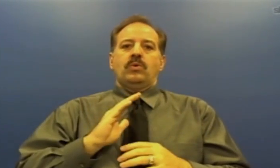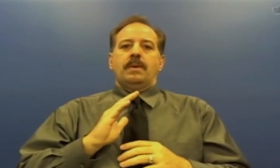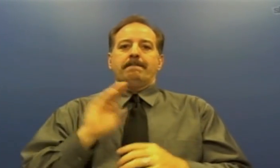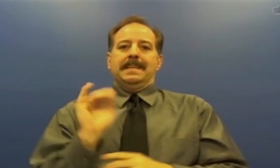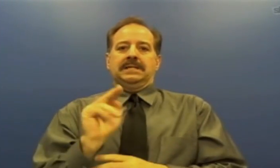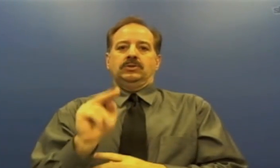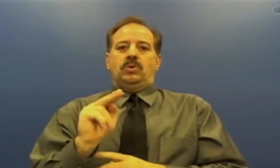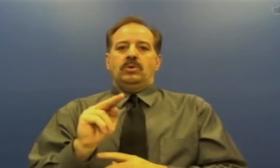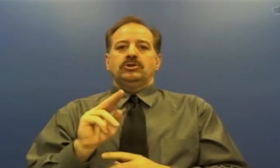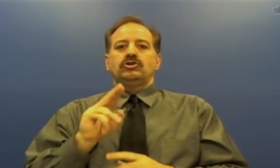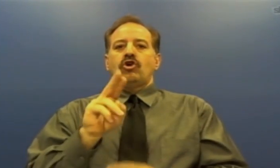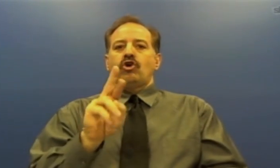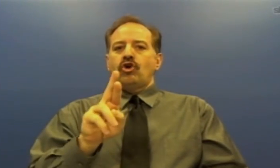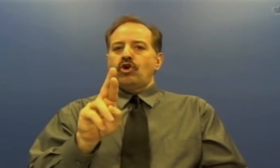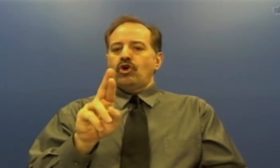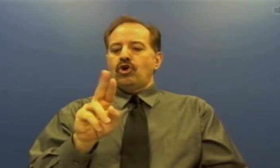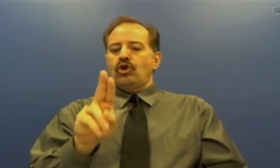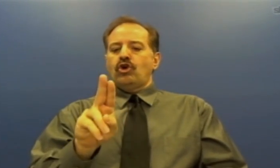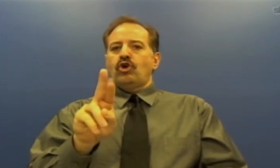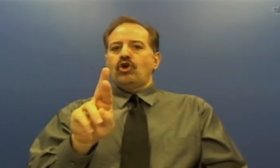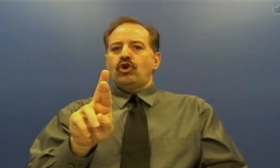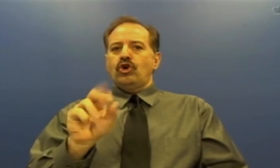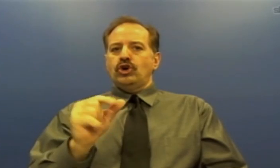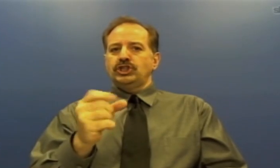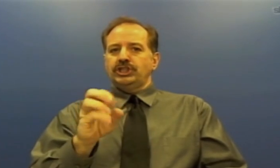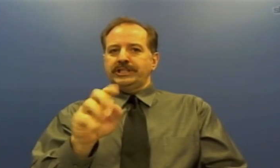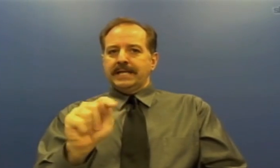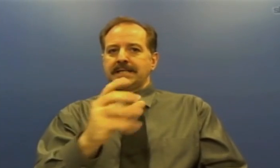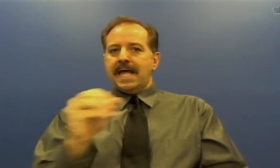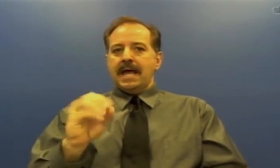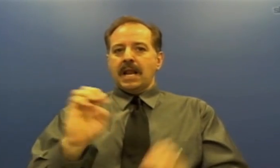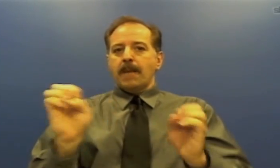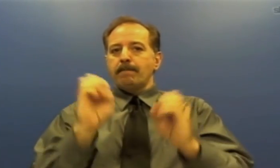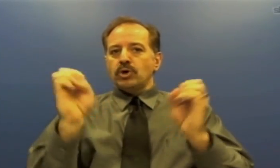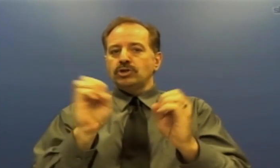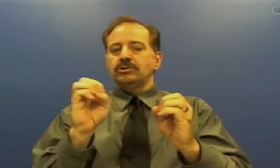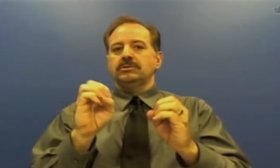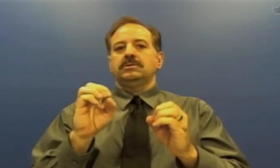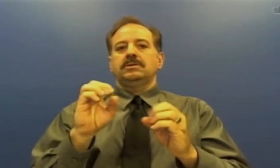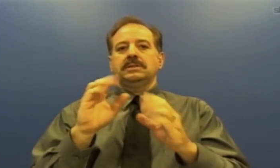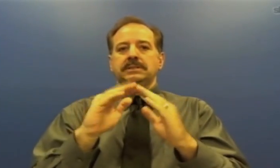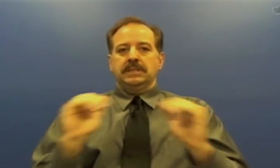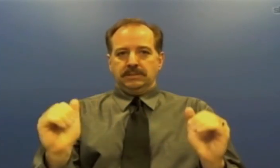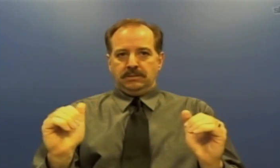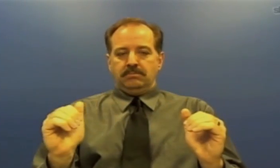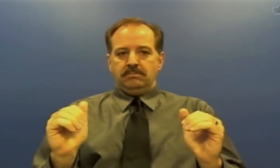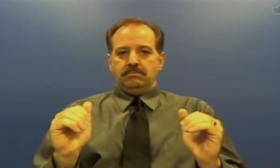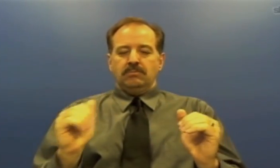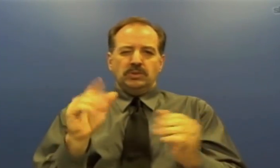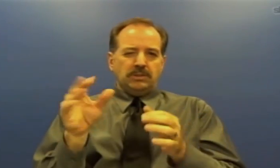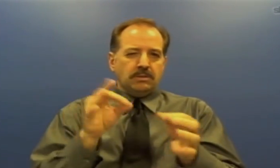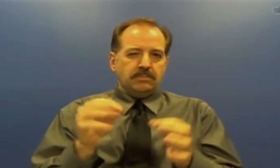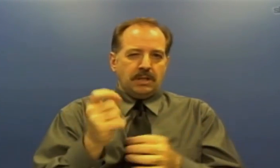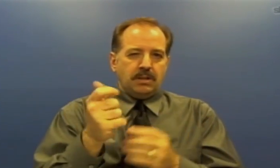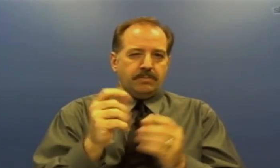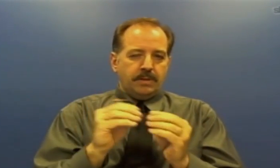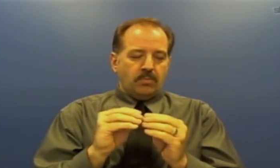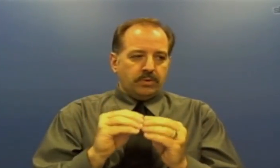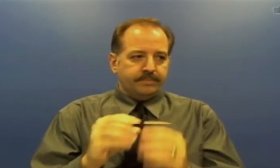these days with VRI is, once again, in Minnesota. We have an urgent and emergency care system, and I can tell